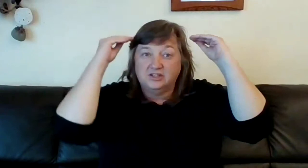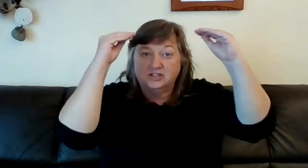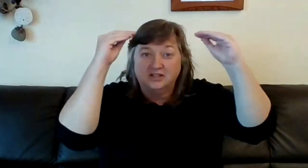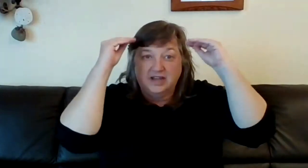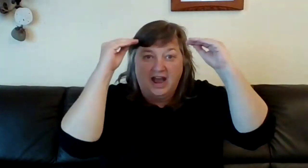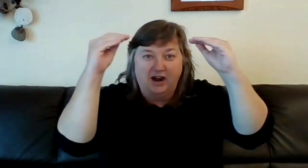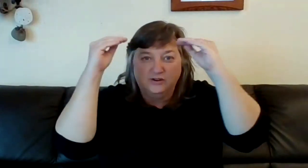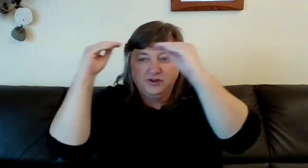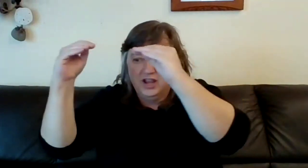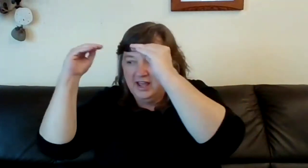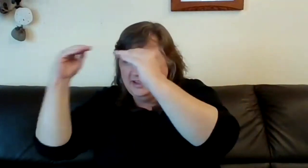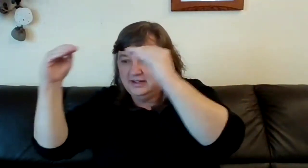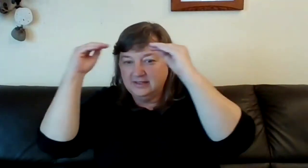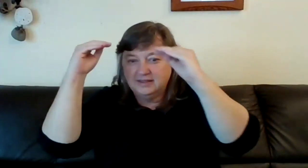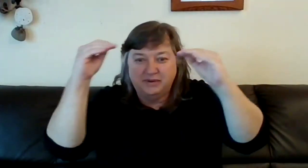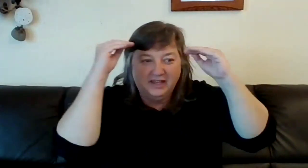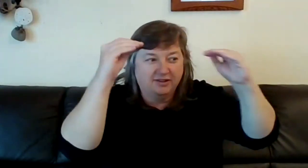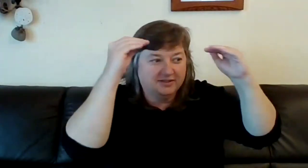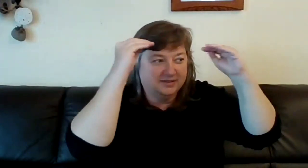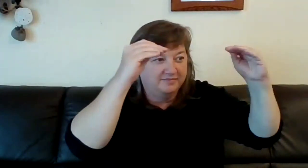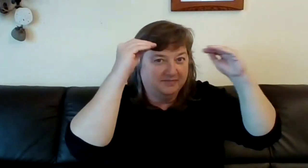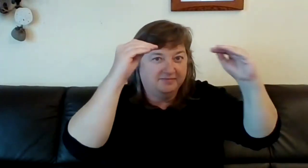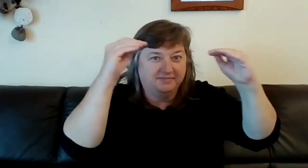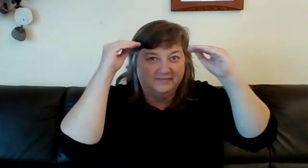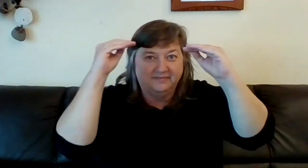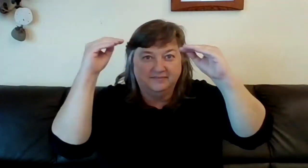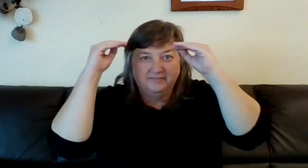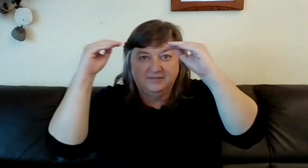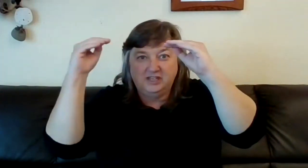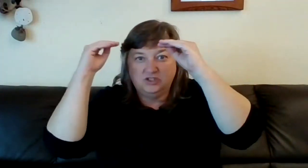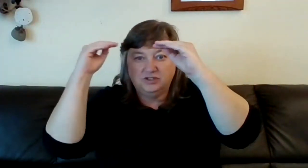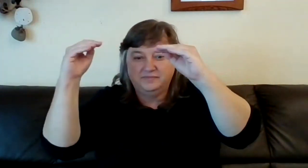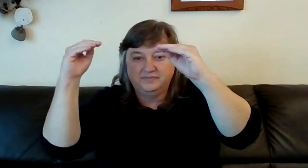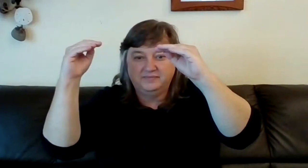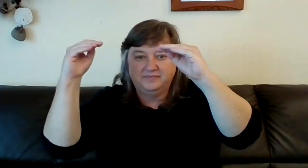Teach. Out of your head into somebody else. Teach.